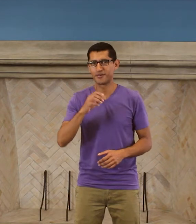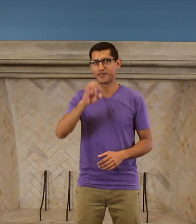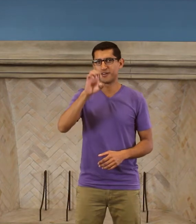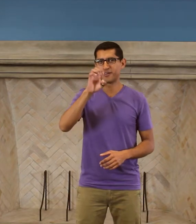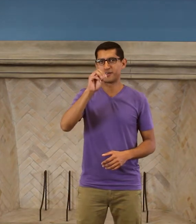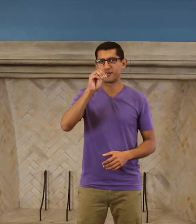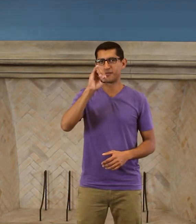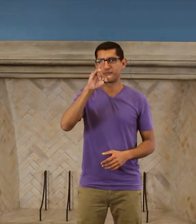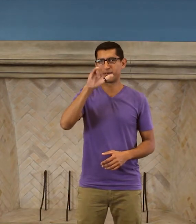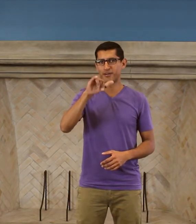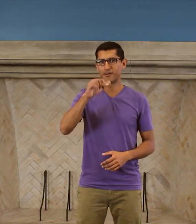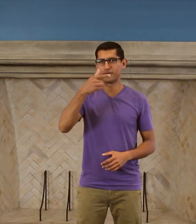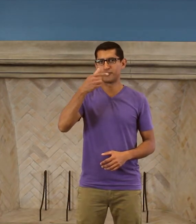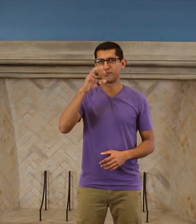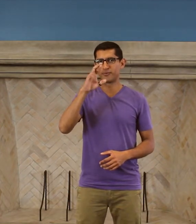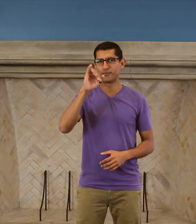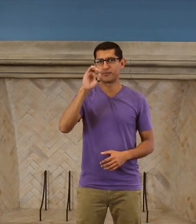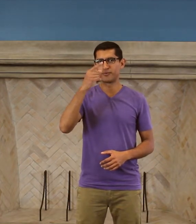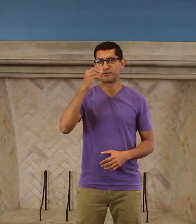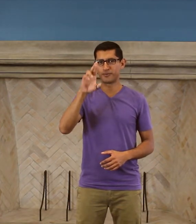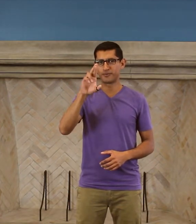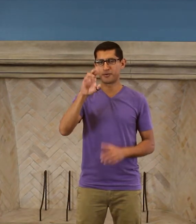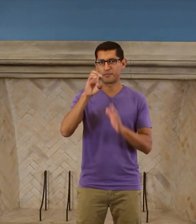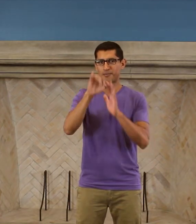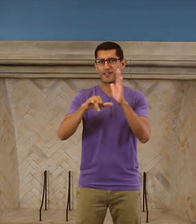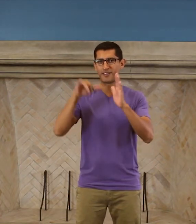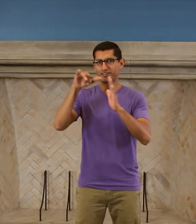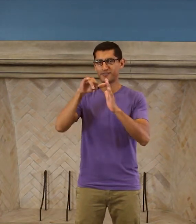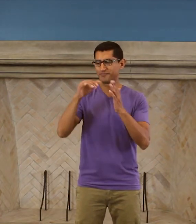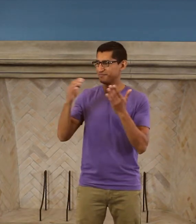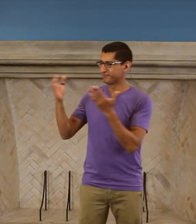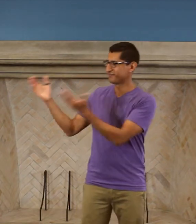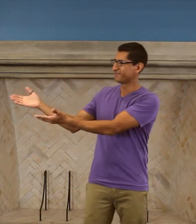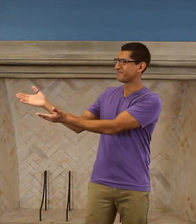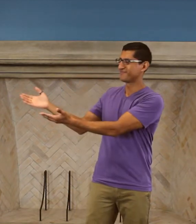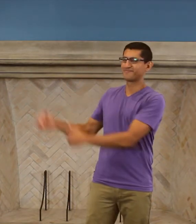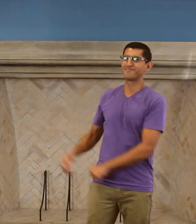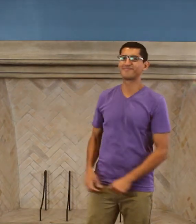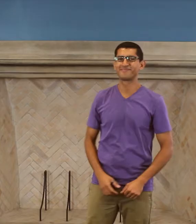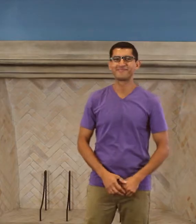And now, the next presenter is Emily Grigor. Em, take it away.